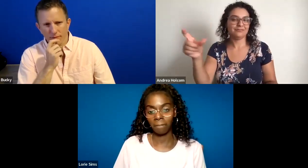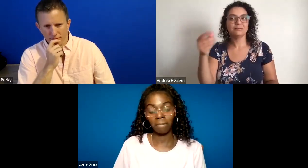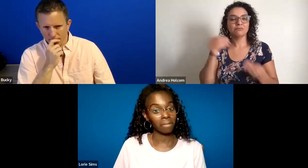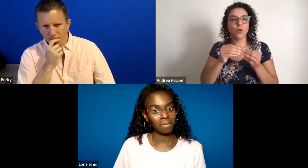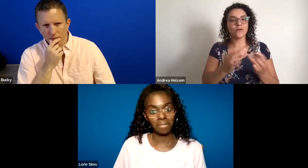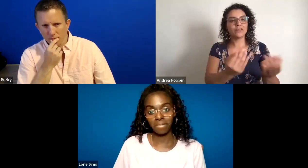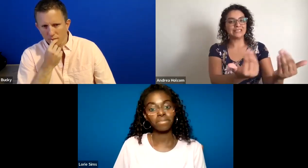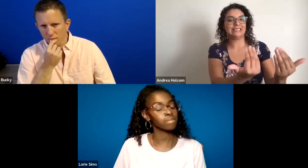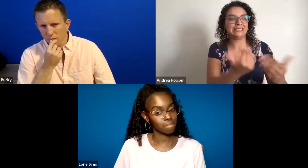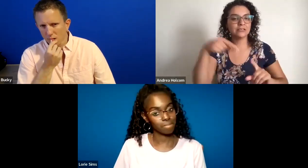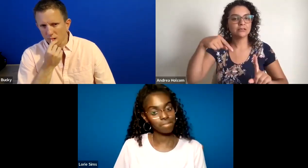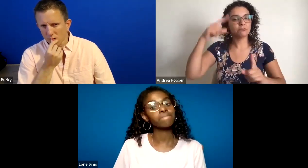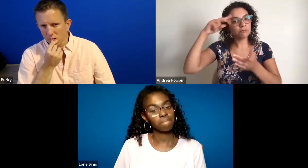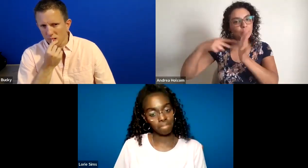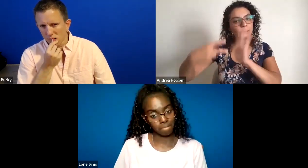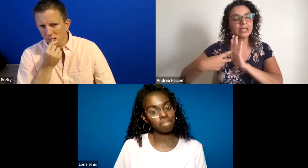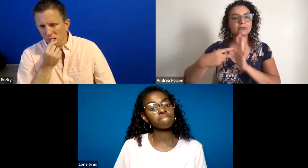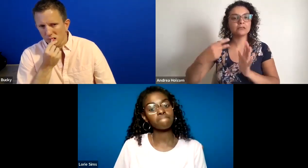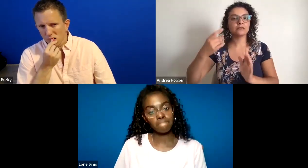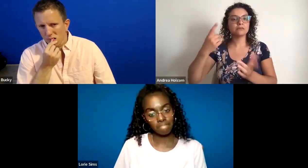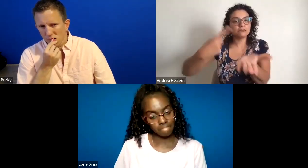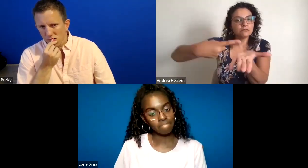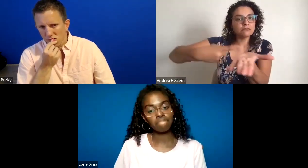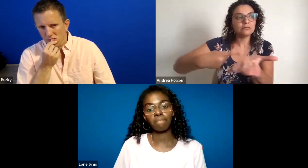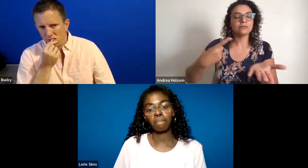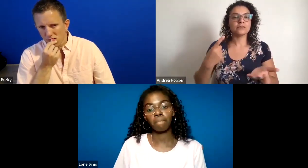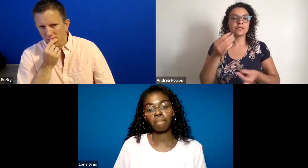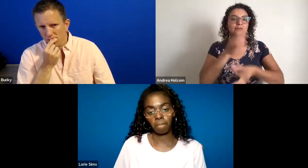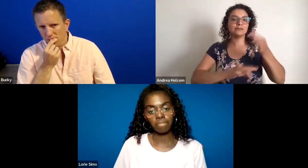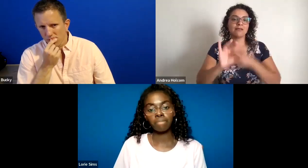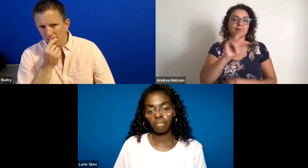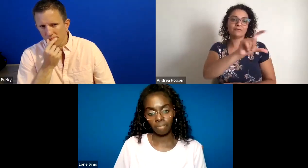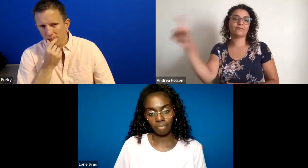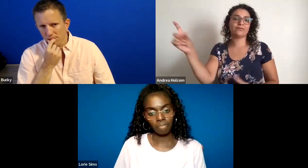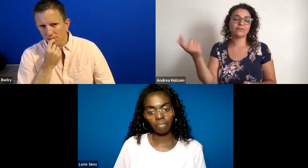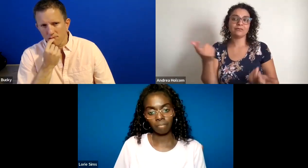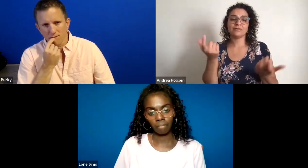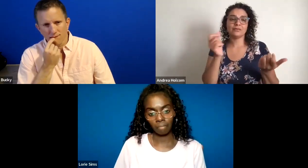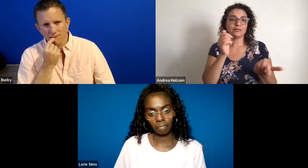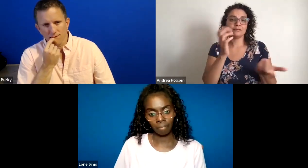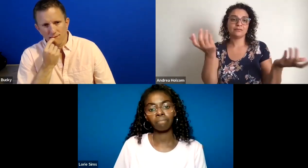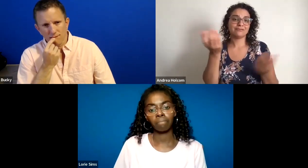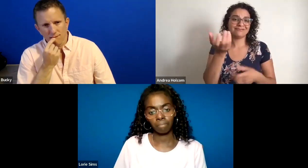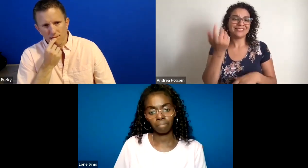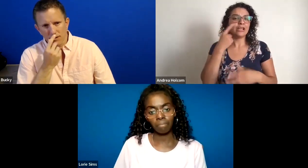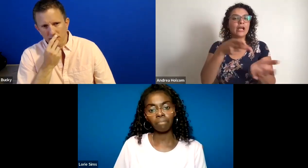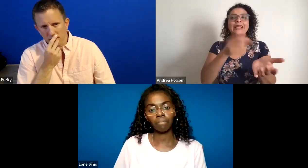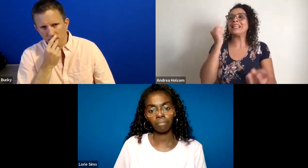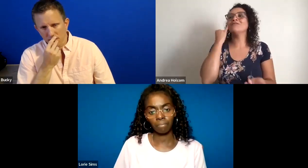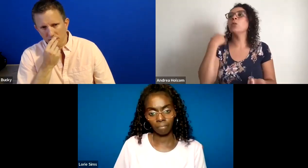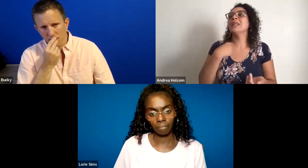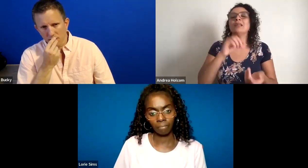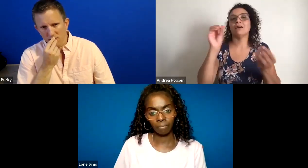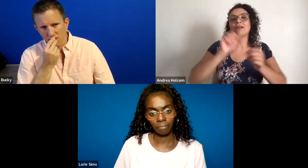in your face can be very alarming and triggering. We may need to ask, what is the intention of the discussion instead of just putting those words out